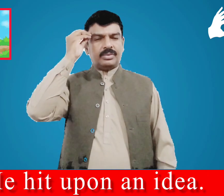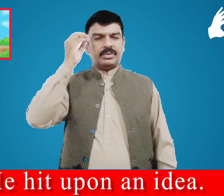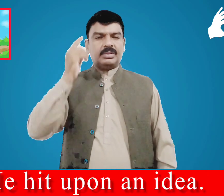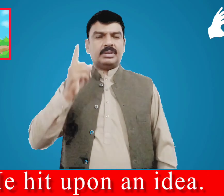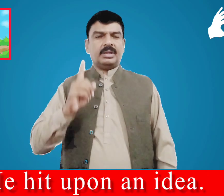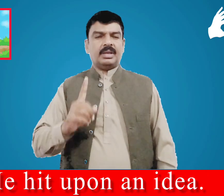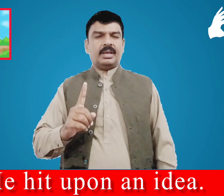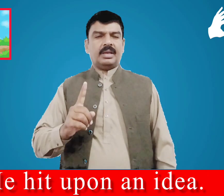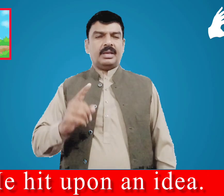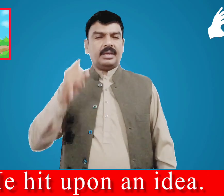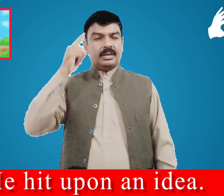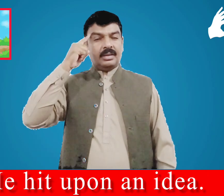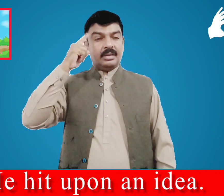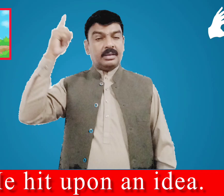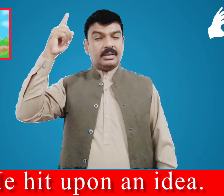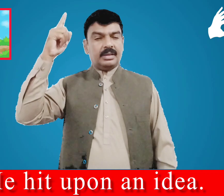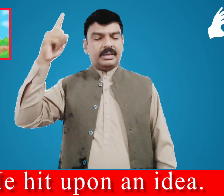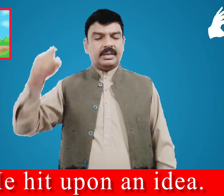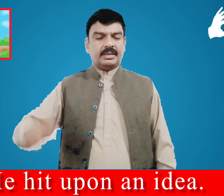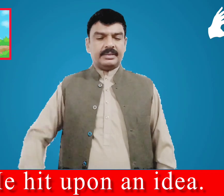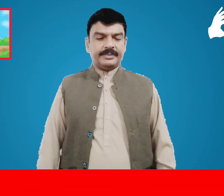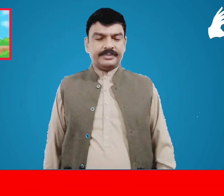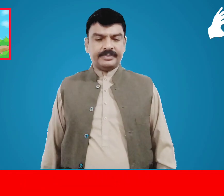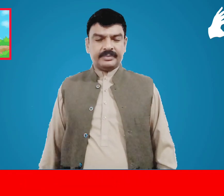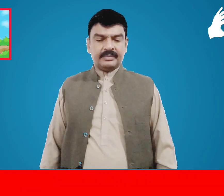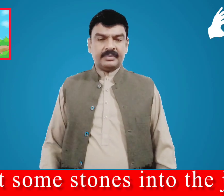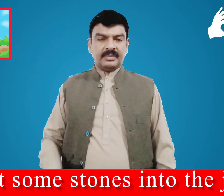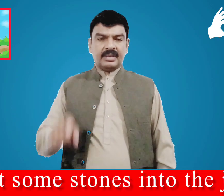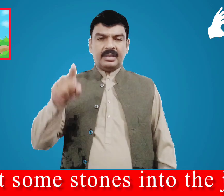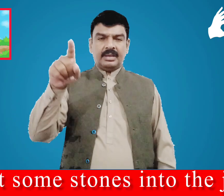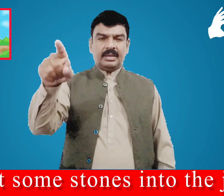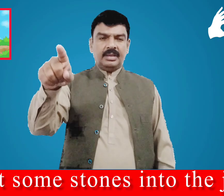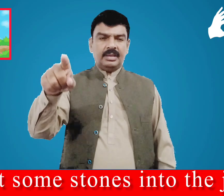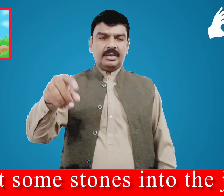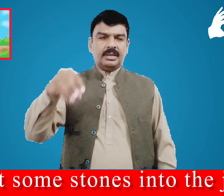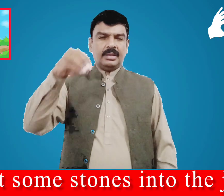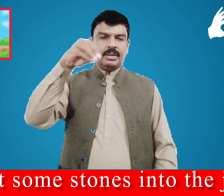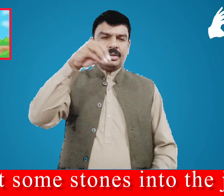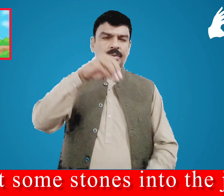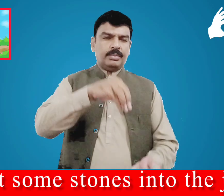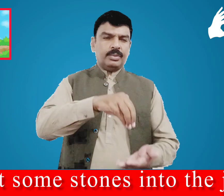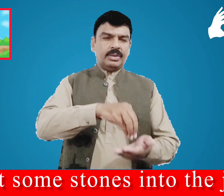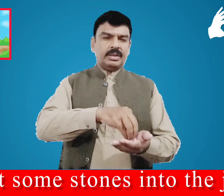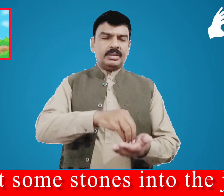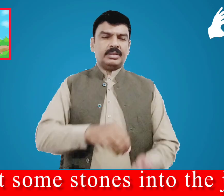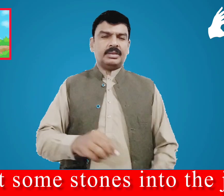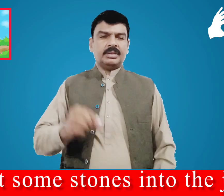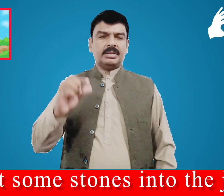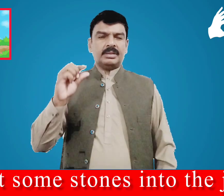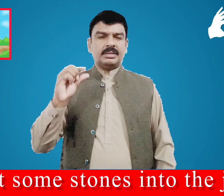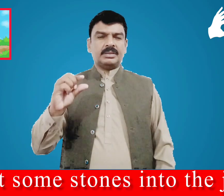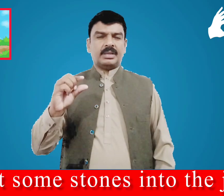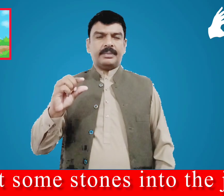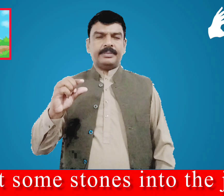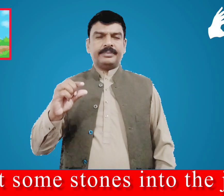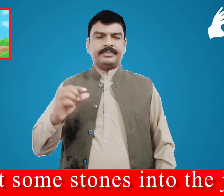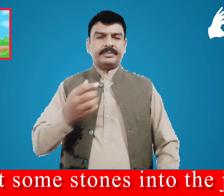upon an idea. He put some